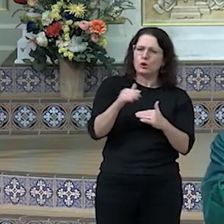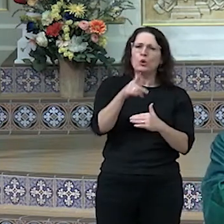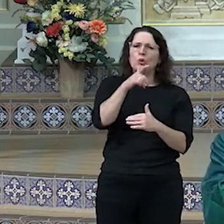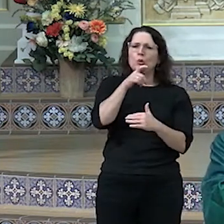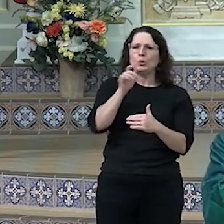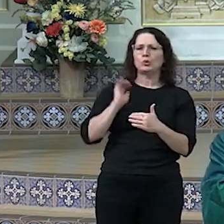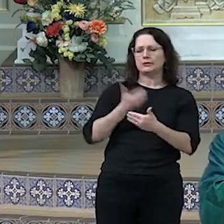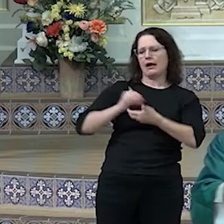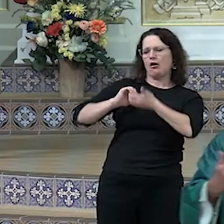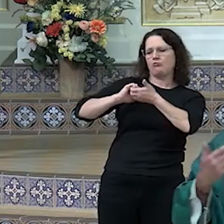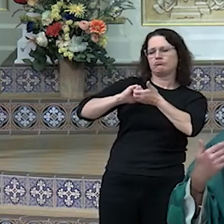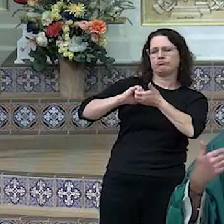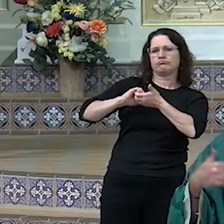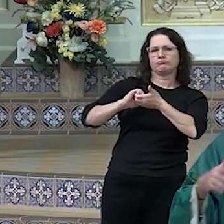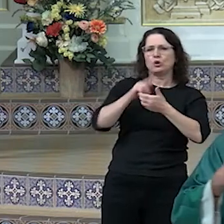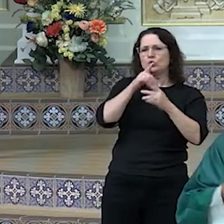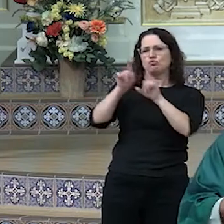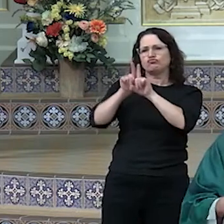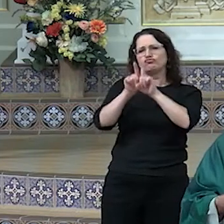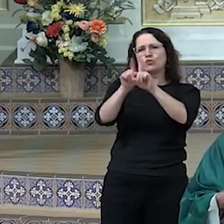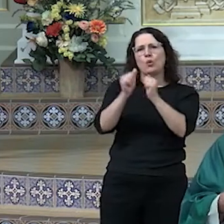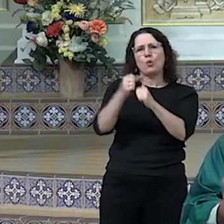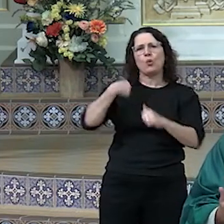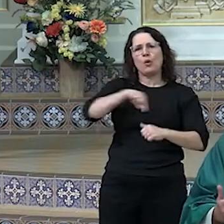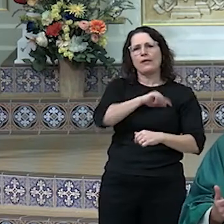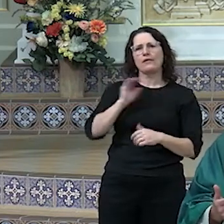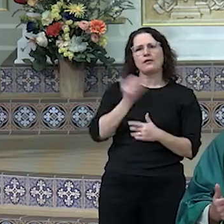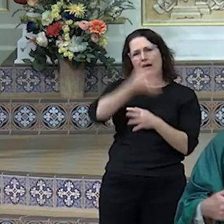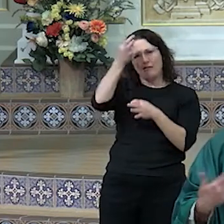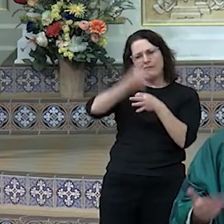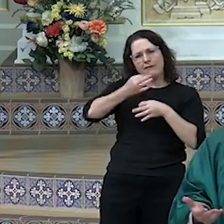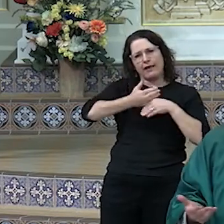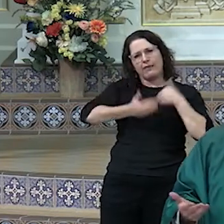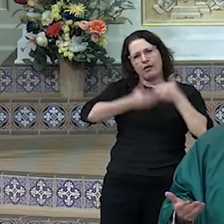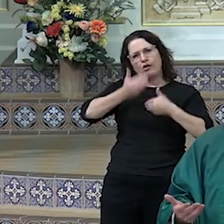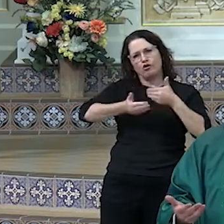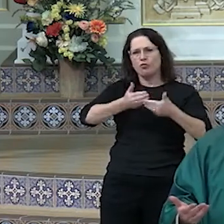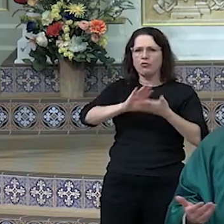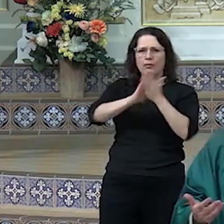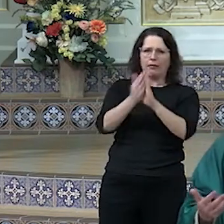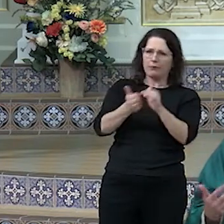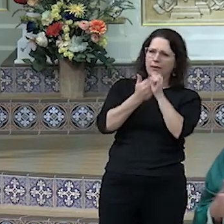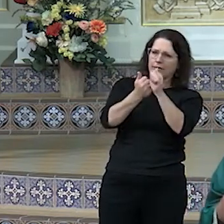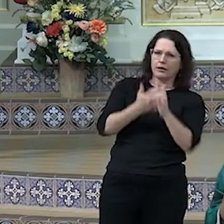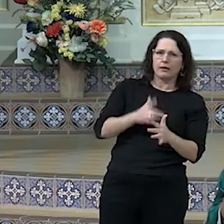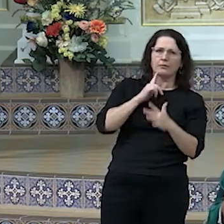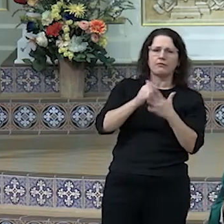discipleship. And so we all just thought about that, and then I shared